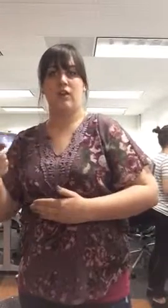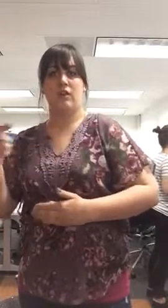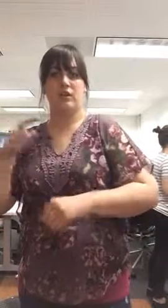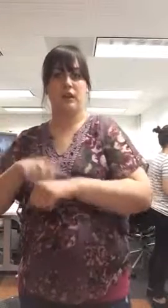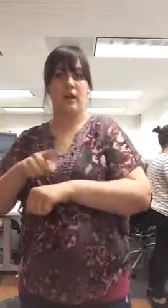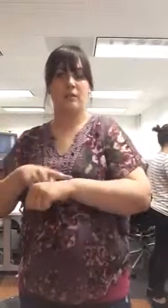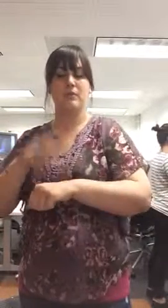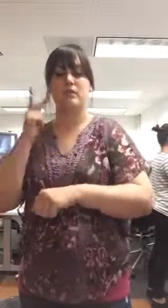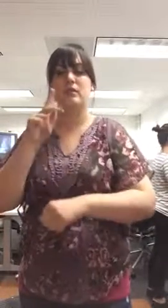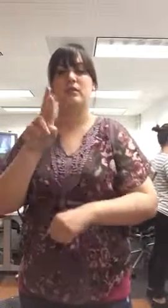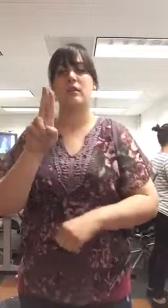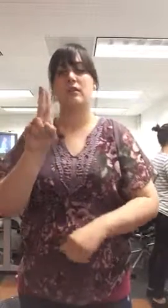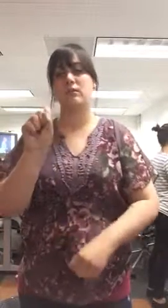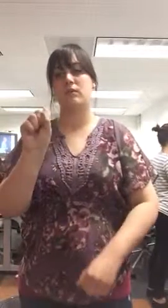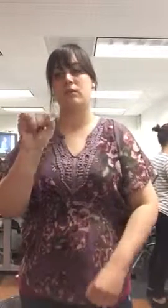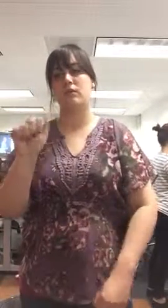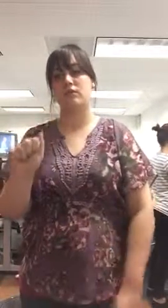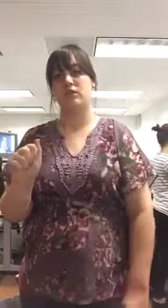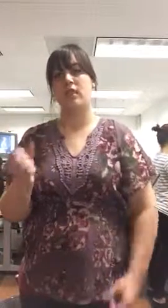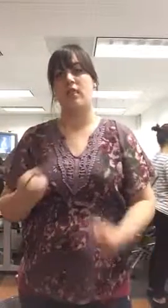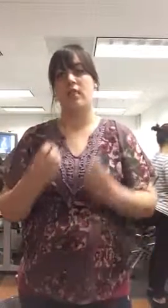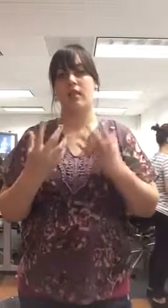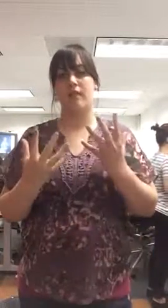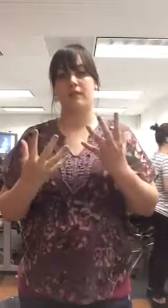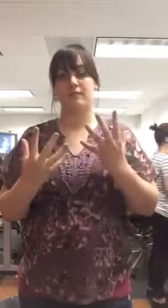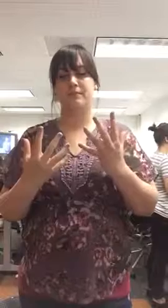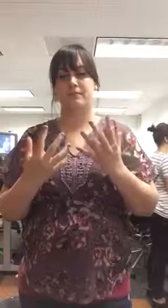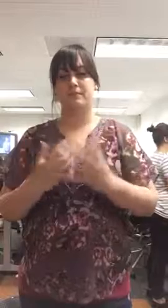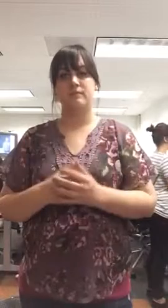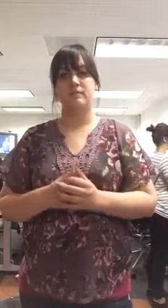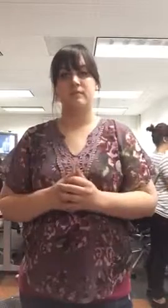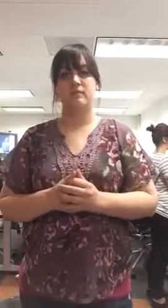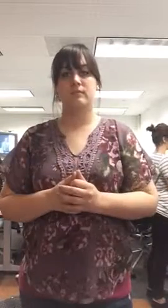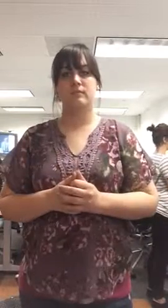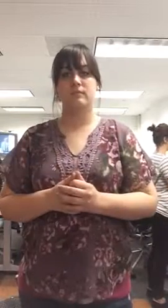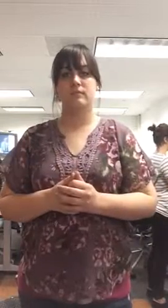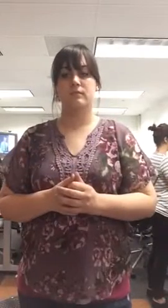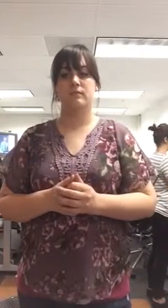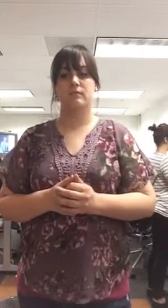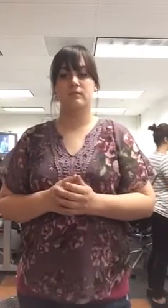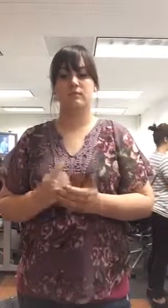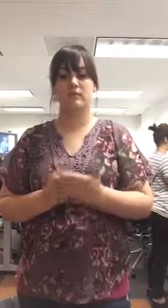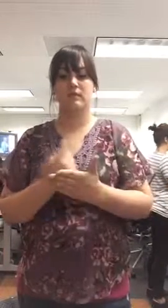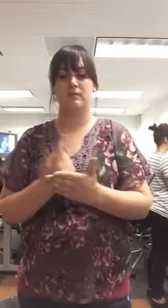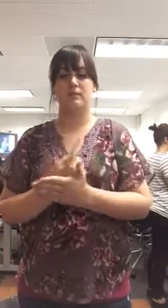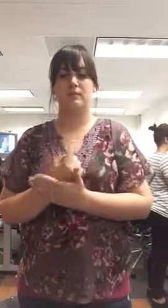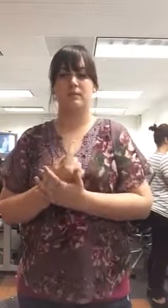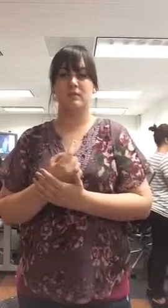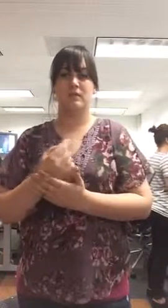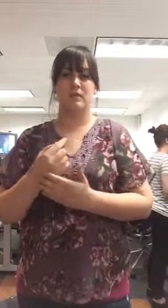lot. Yeah. I mean, sometimes you know statistics can be very misleading, but if you start looking